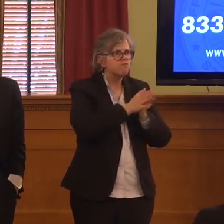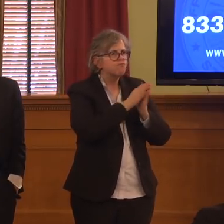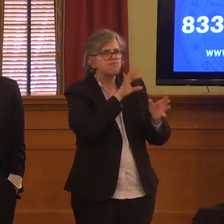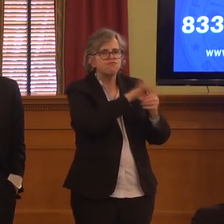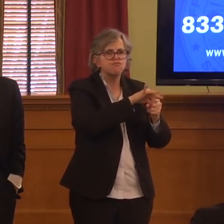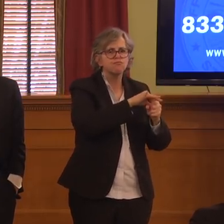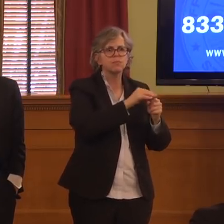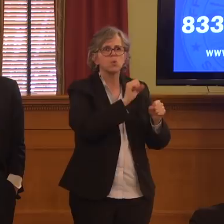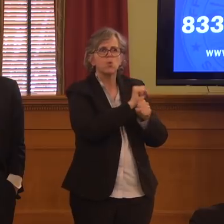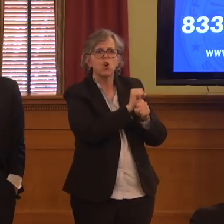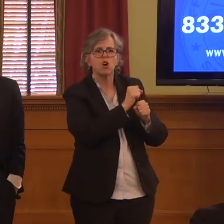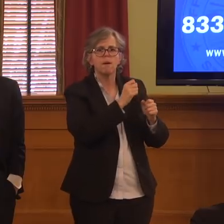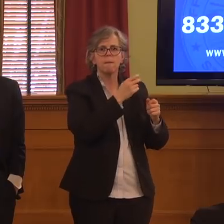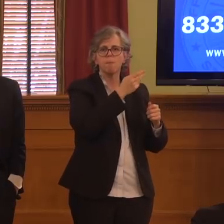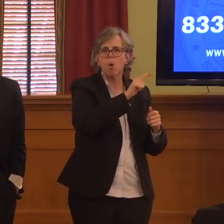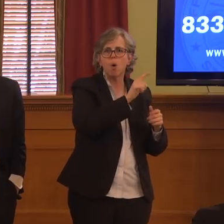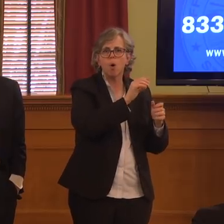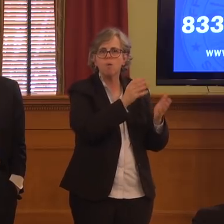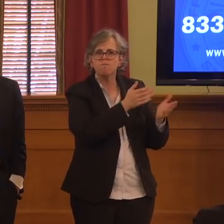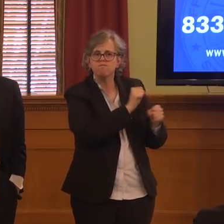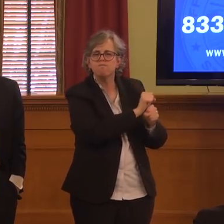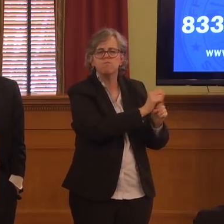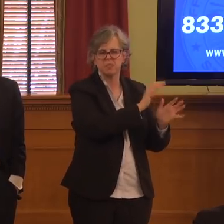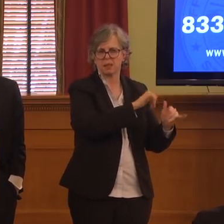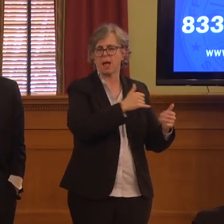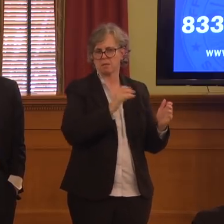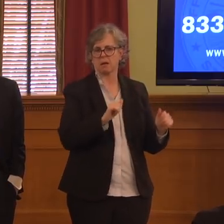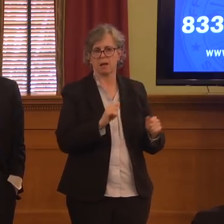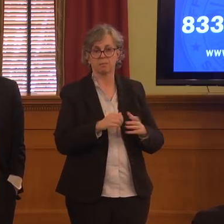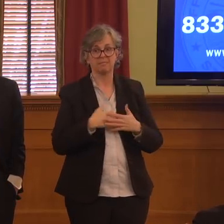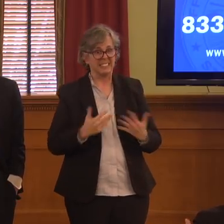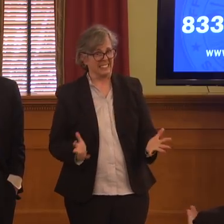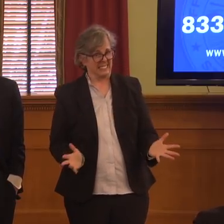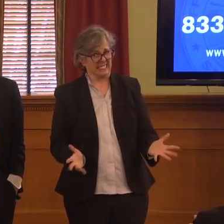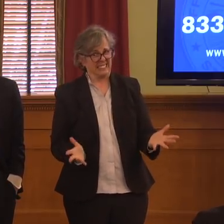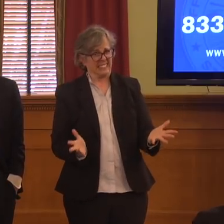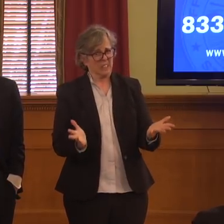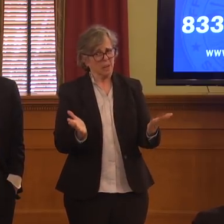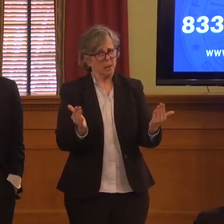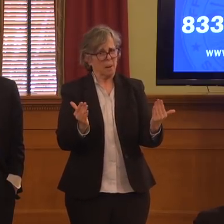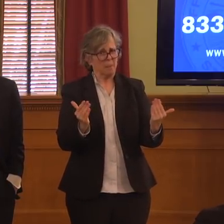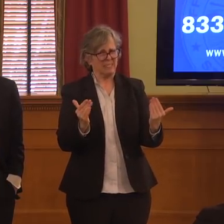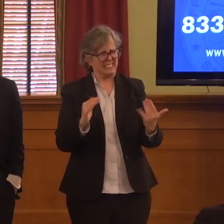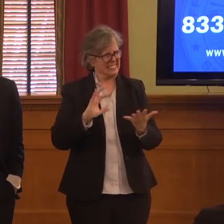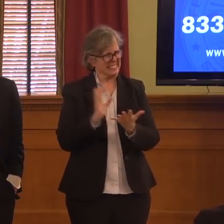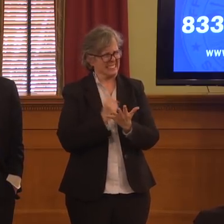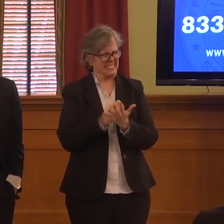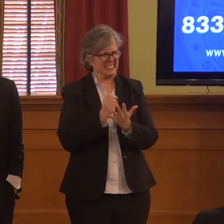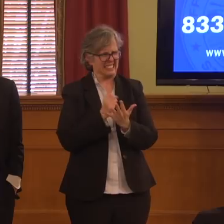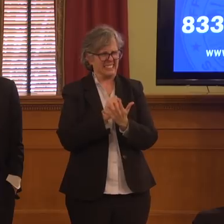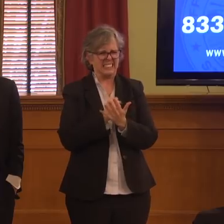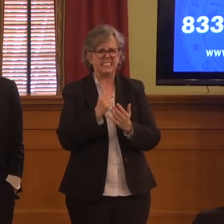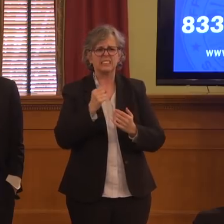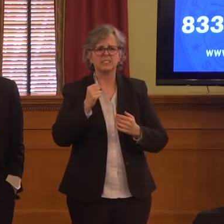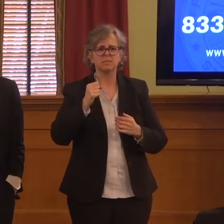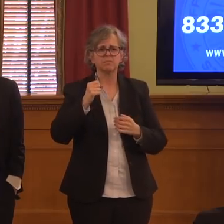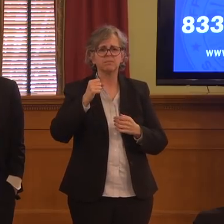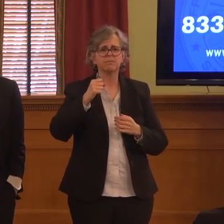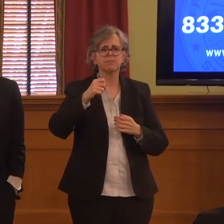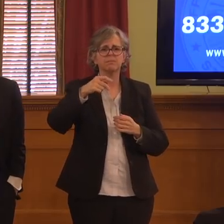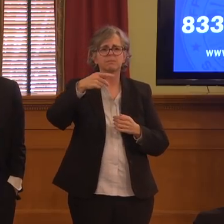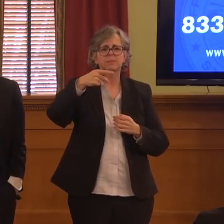to do this. They're what I consider patriotic and civic duty of coming together at a time of